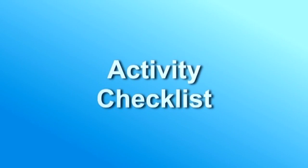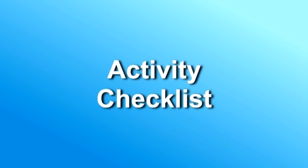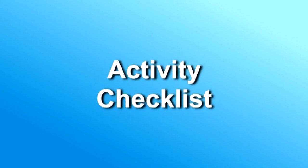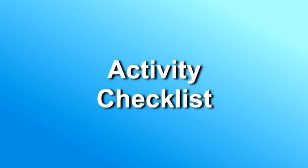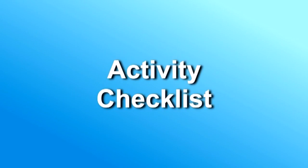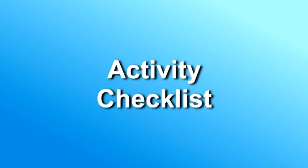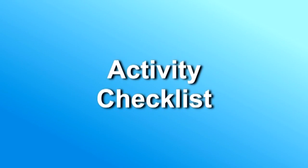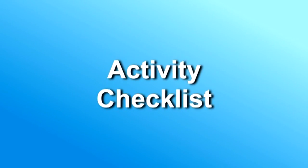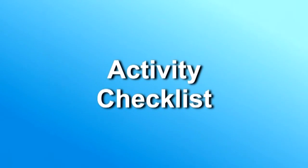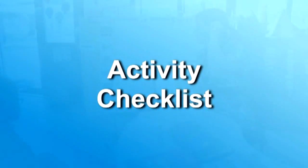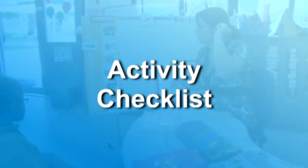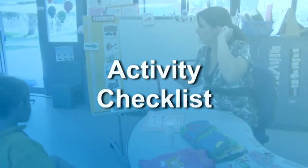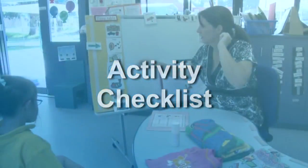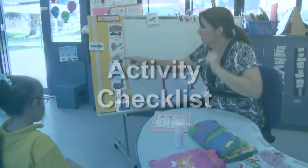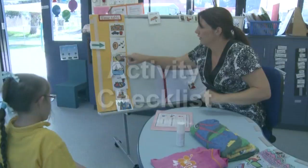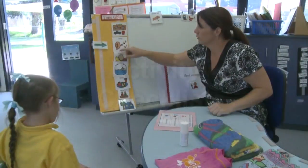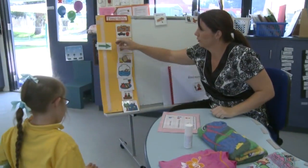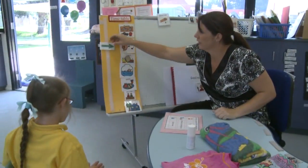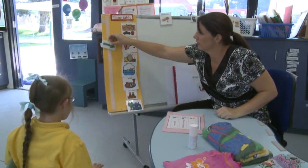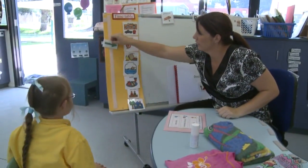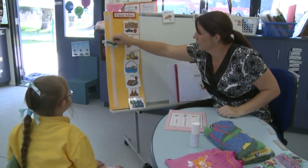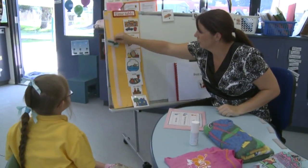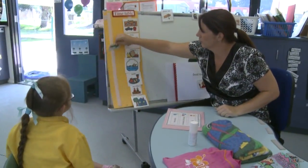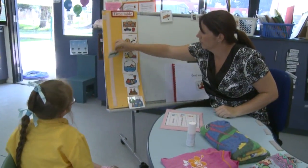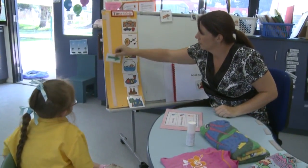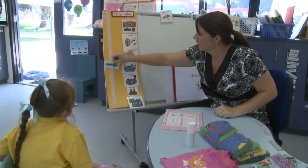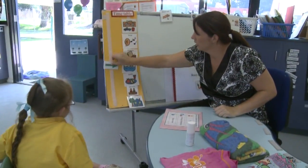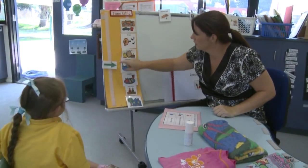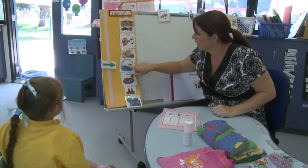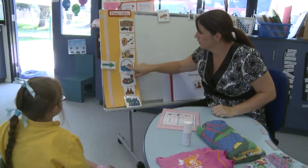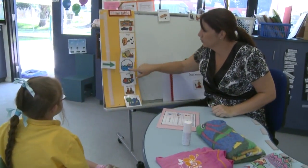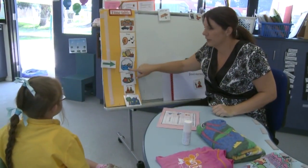Boy. Activity checklist. After morning tea, it's going to be